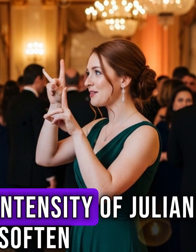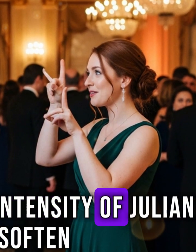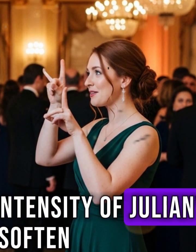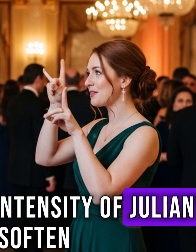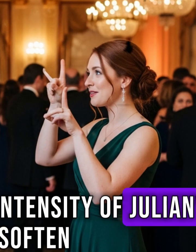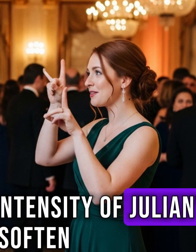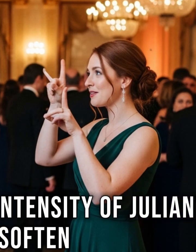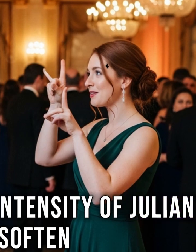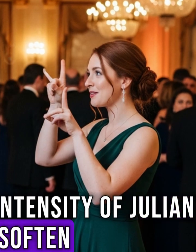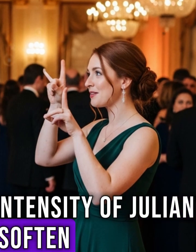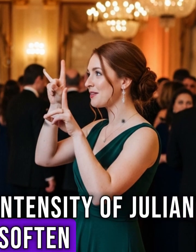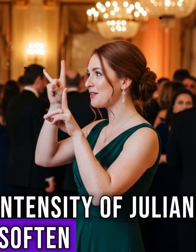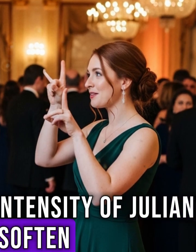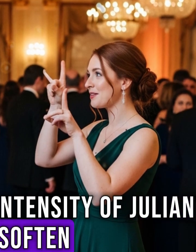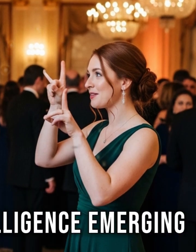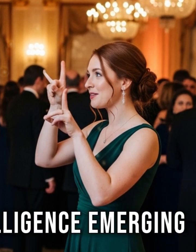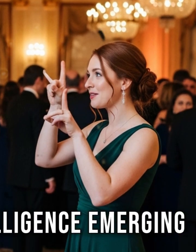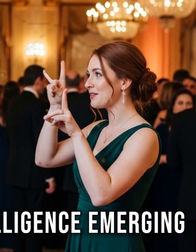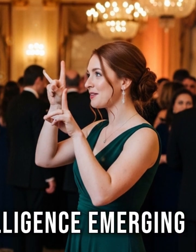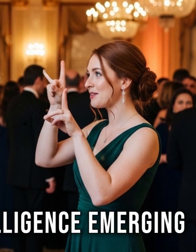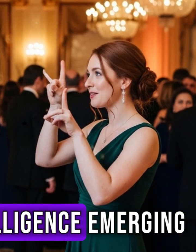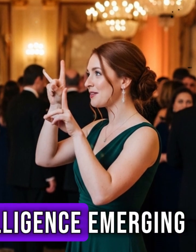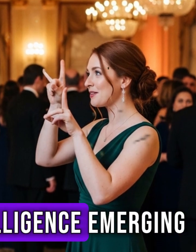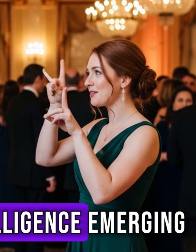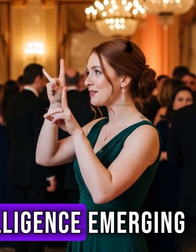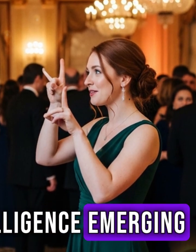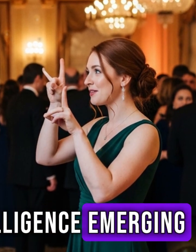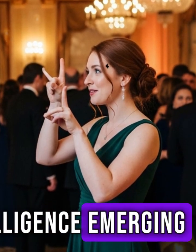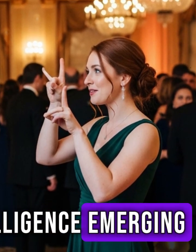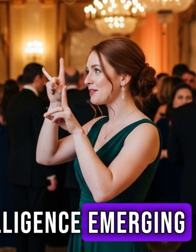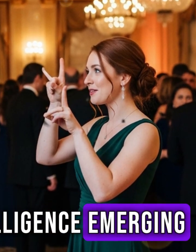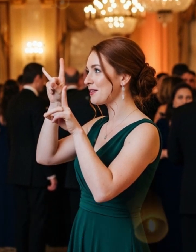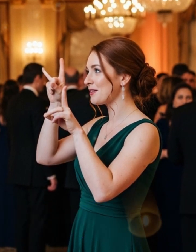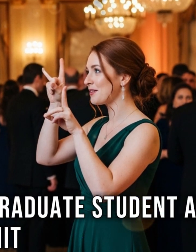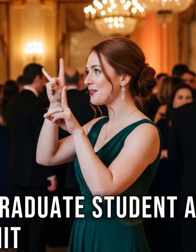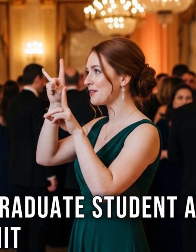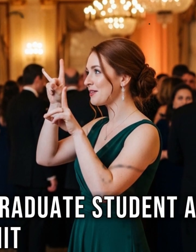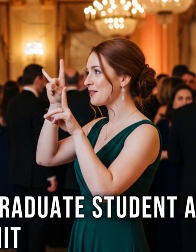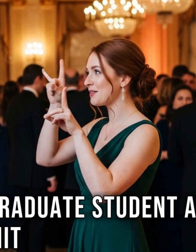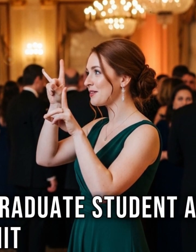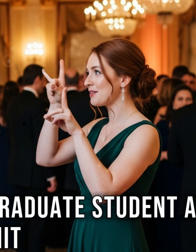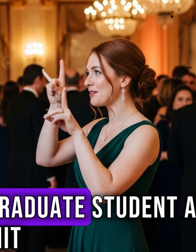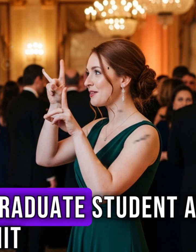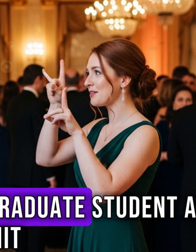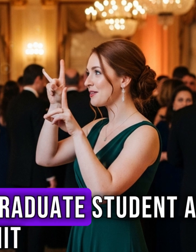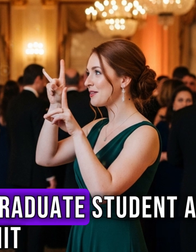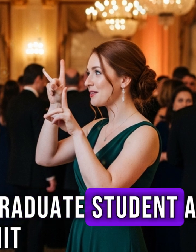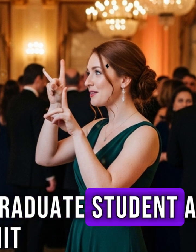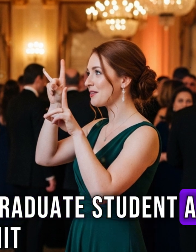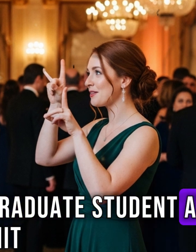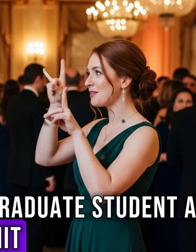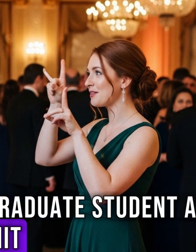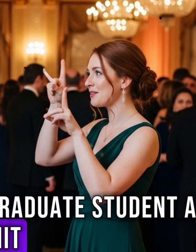of Julian's gaze soften, his wit and intelligence emerging. "I'm a second-year graduate student at